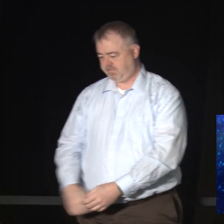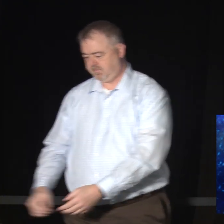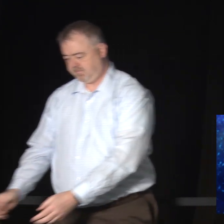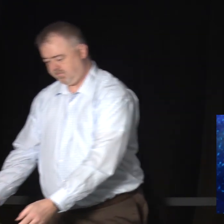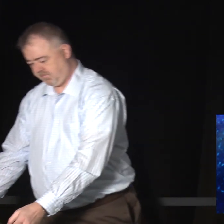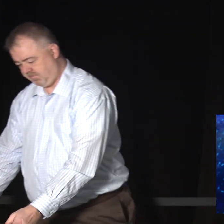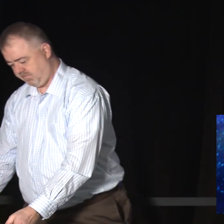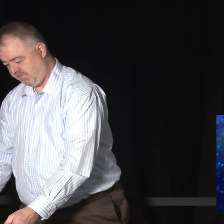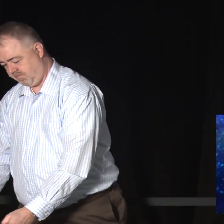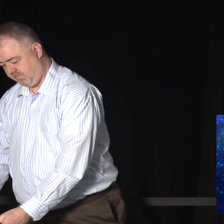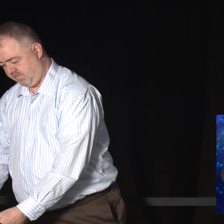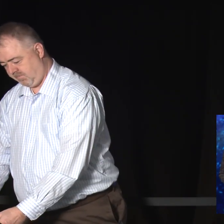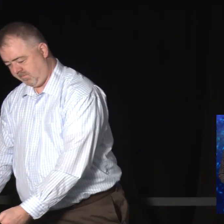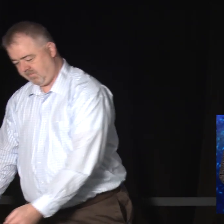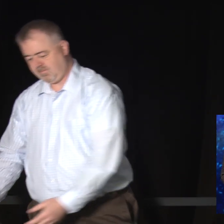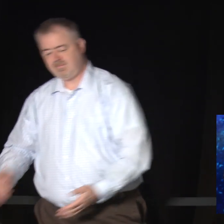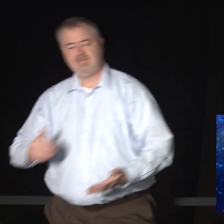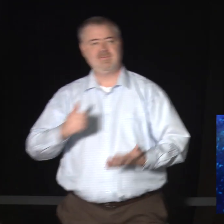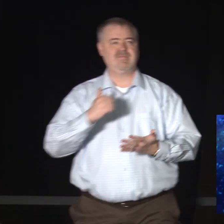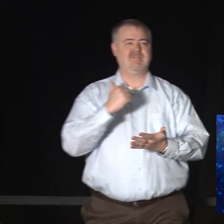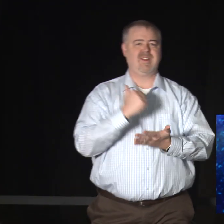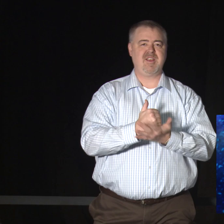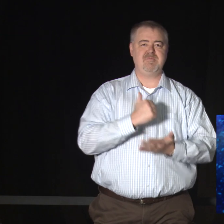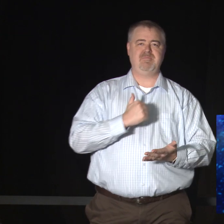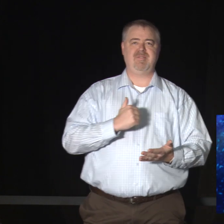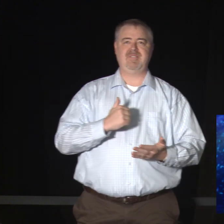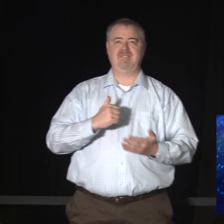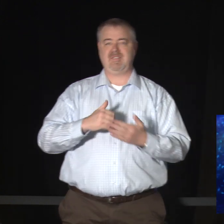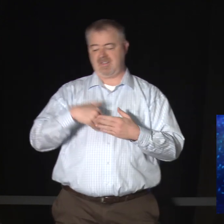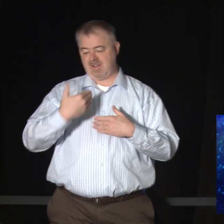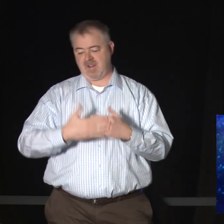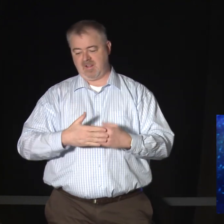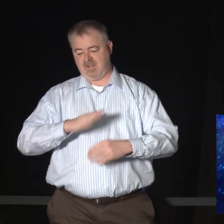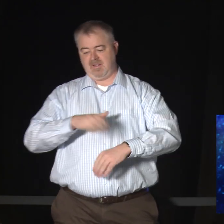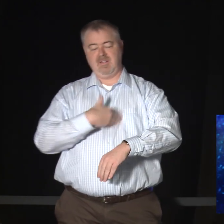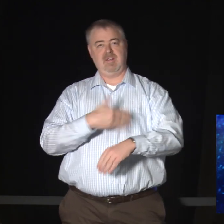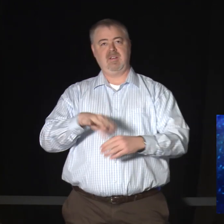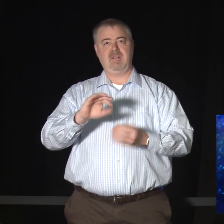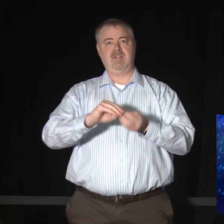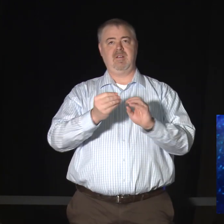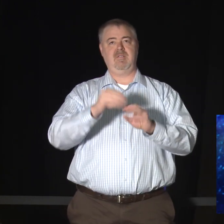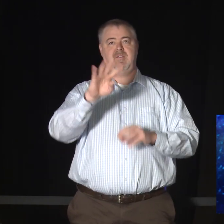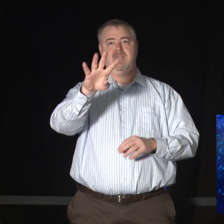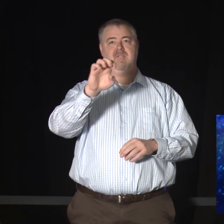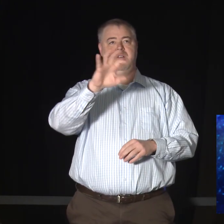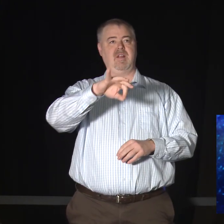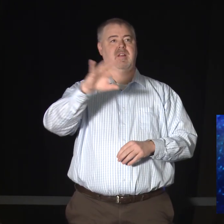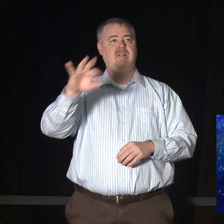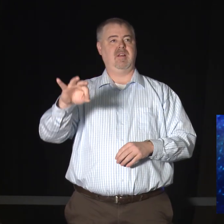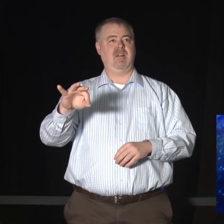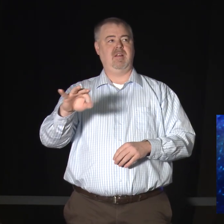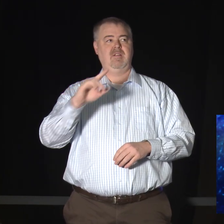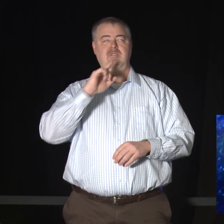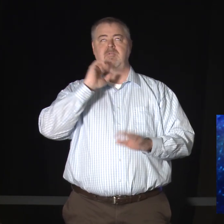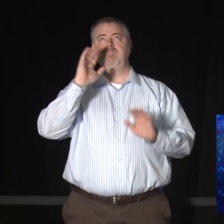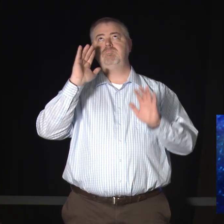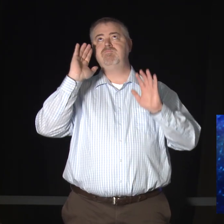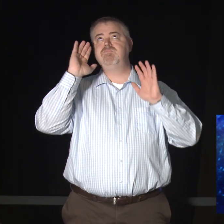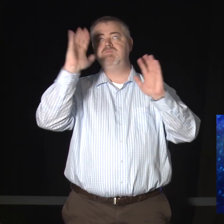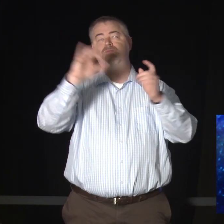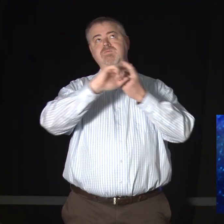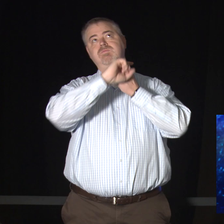righteousness. Amen. The next hymn we'll sing is hymn number 499. What a friend we have in Jesus.